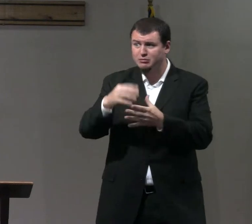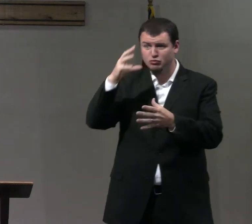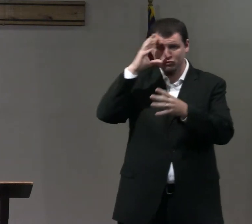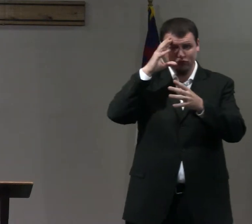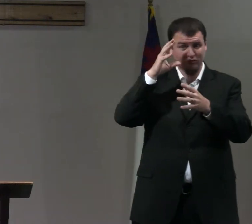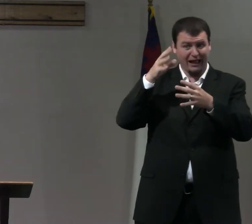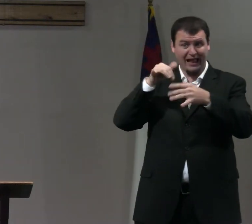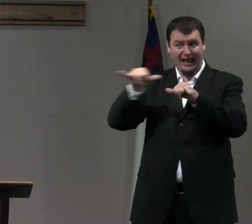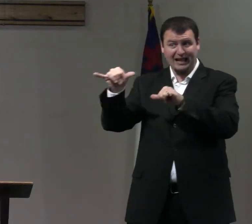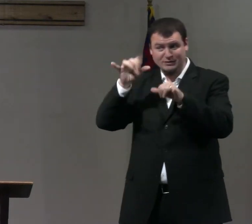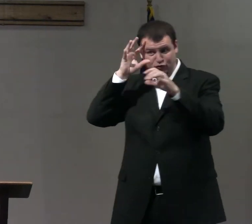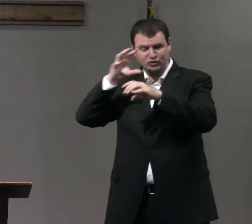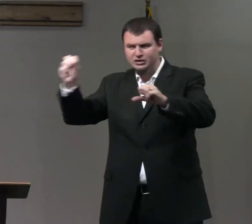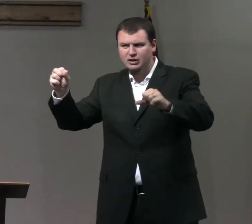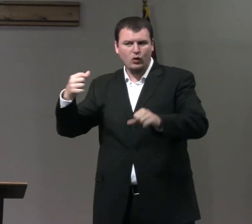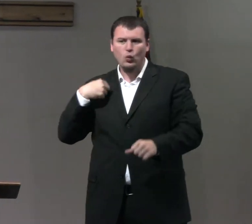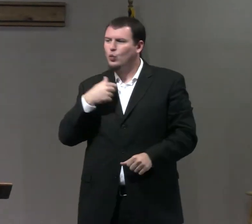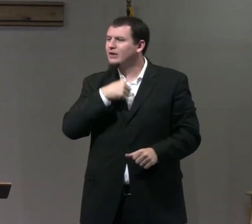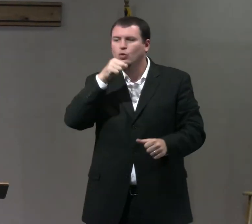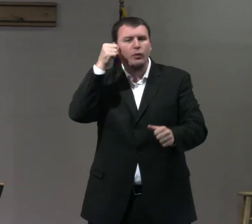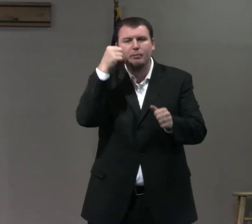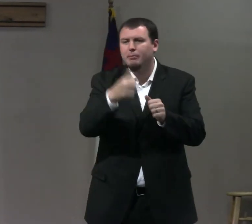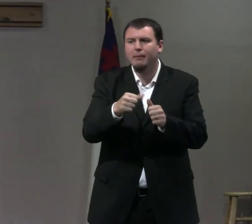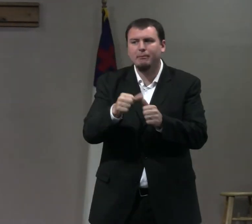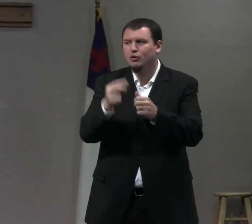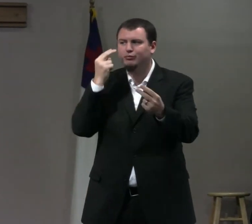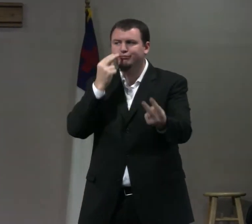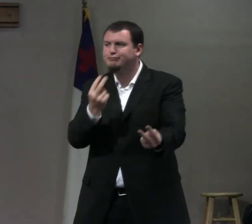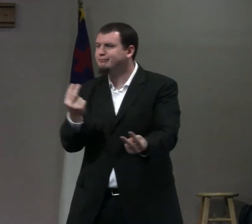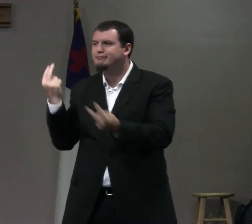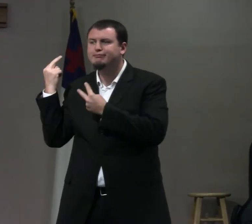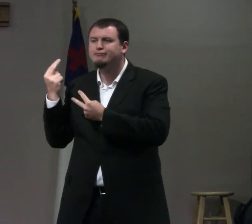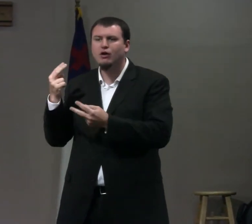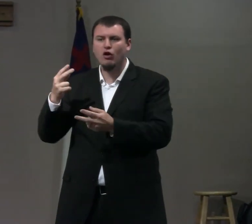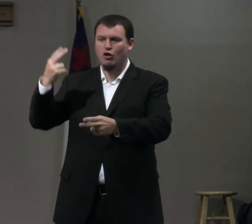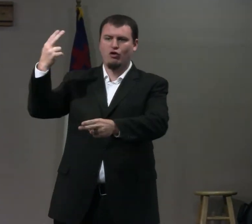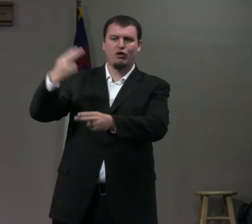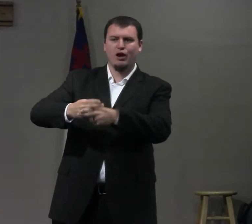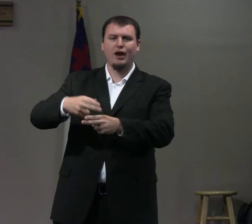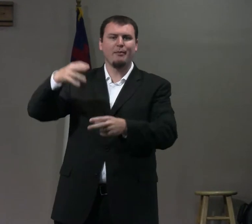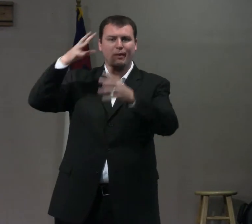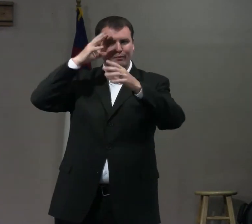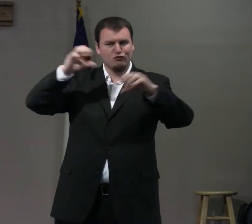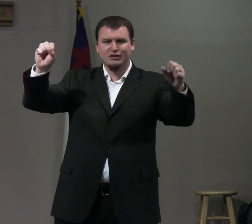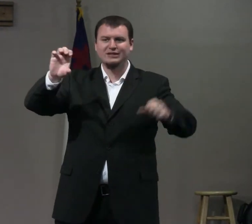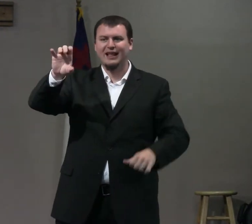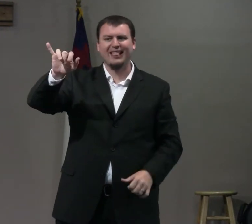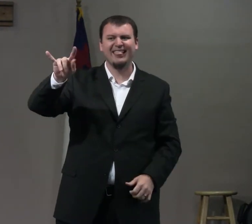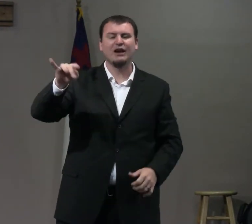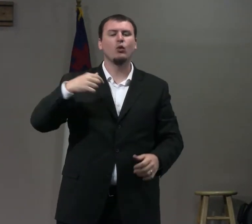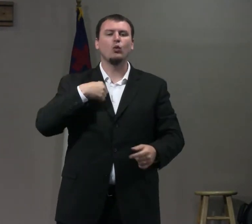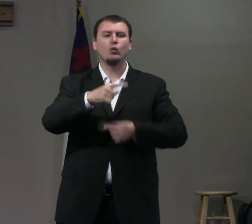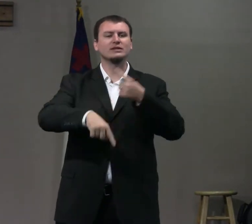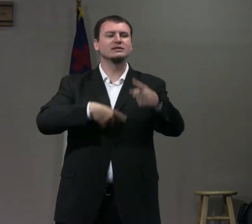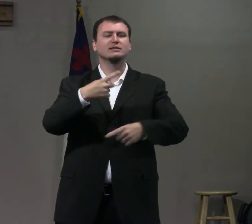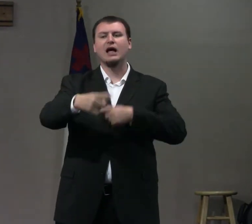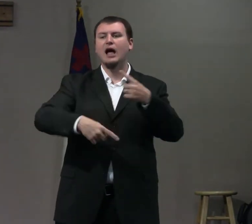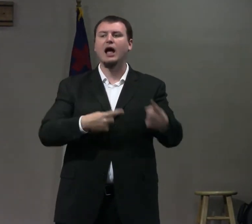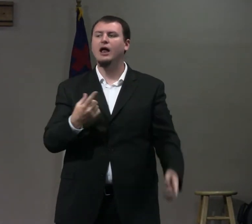But he did good things as a president. You don't remember him as President